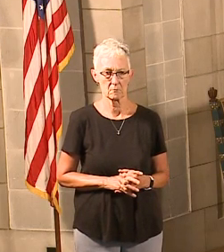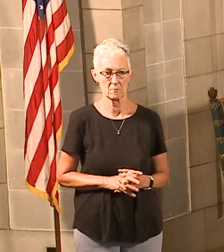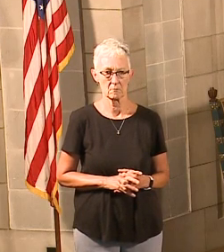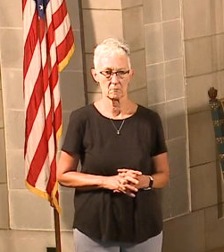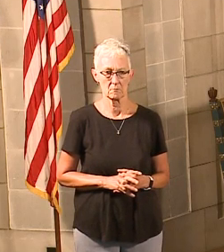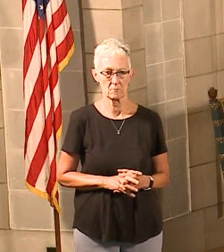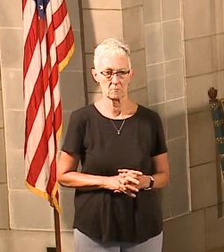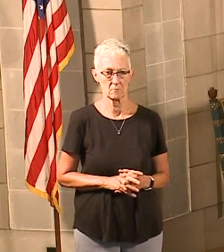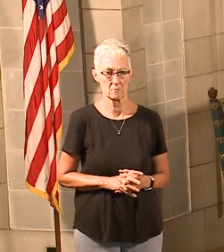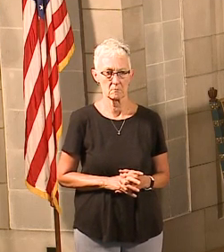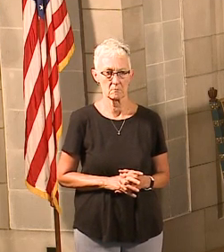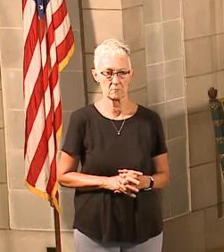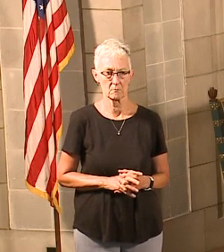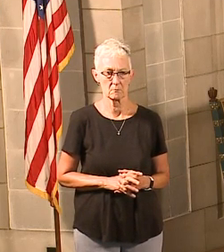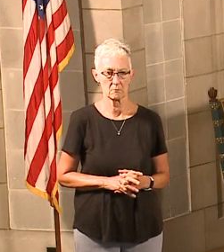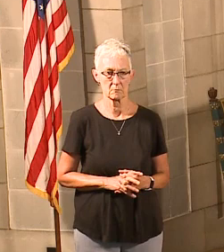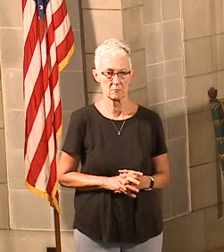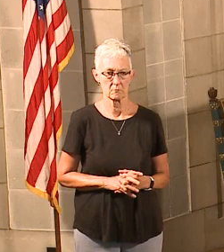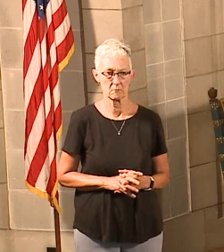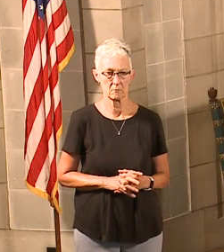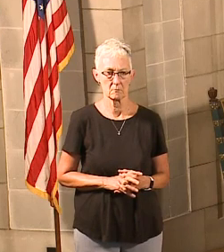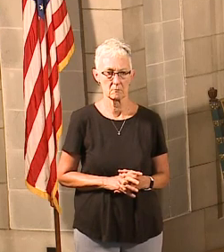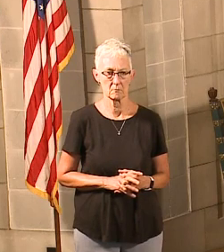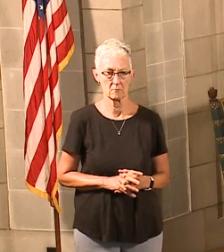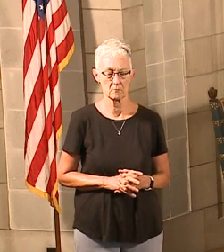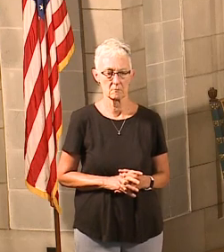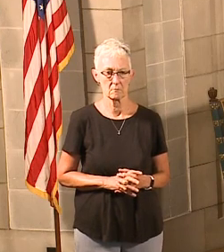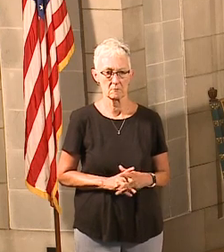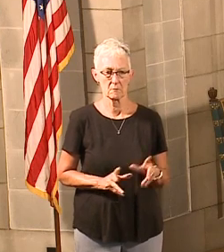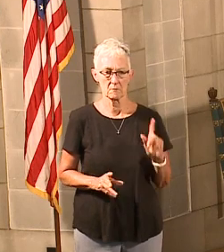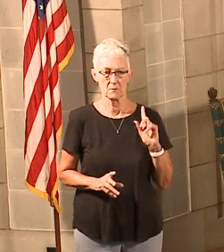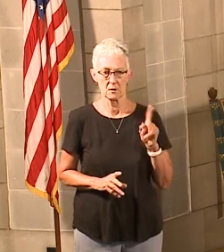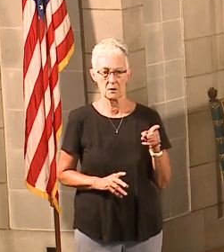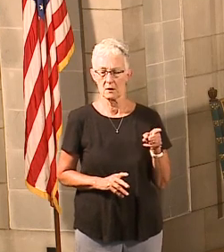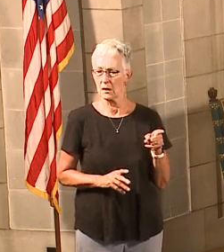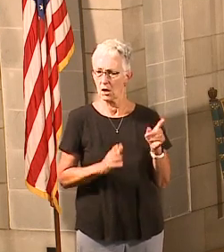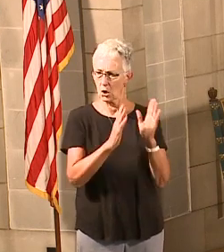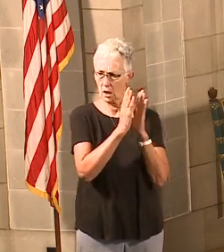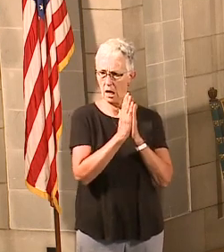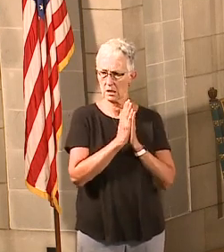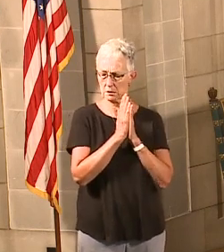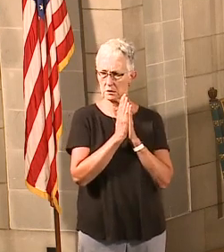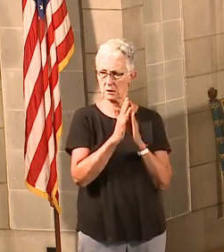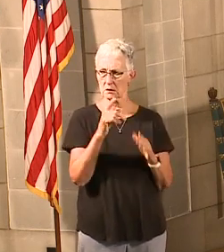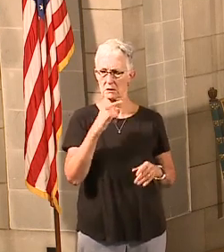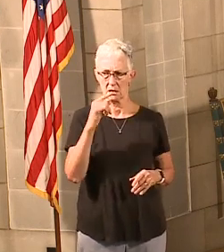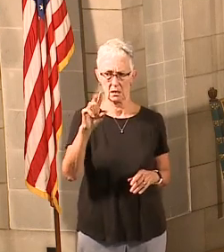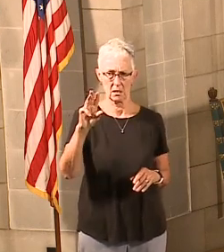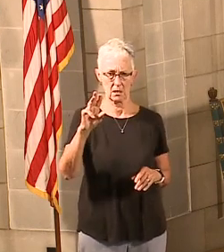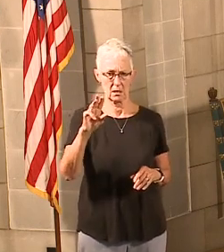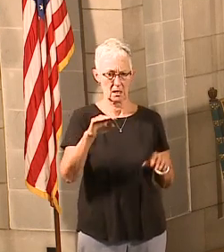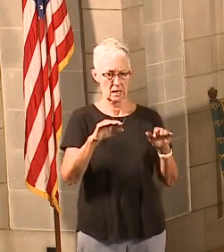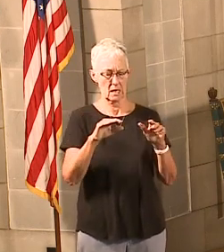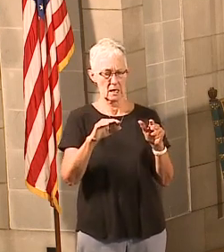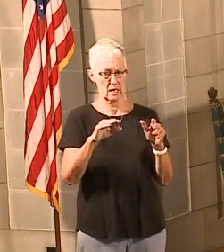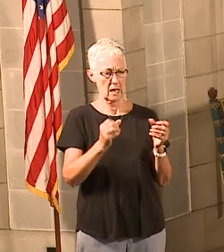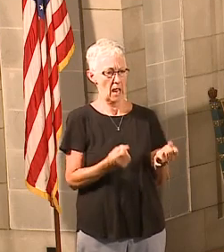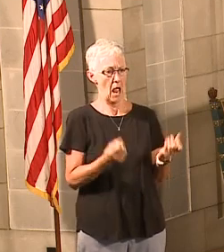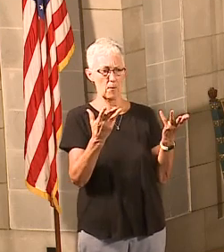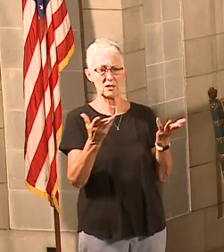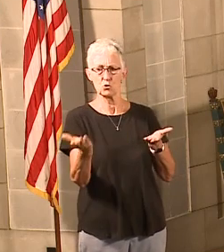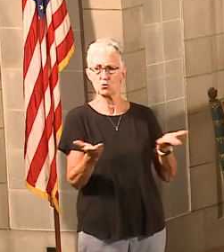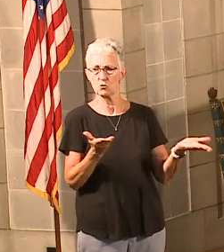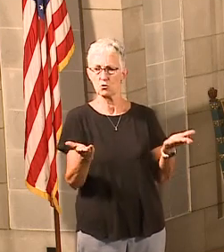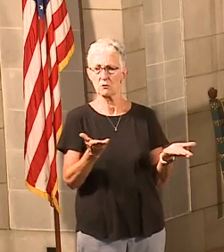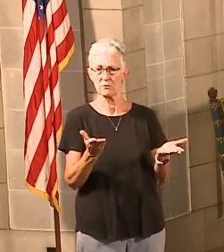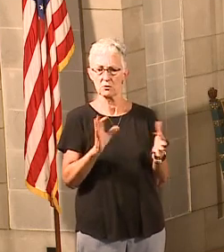level minus some services that others get. So Martha's question was about the level of services being provided to